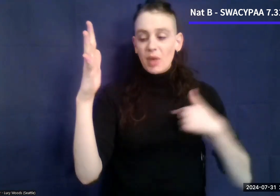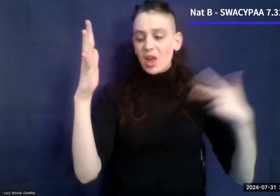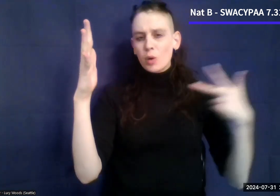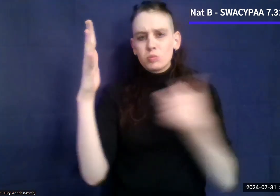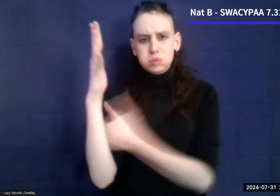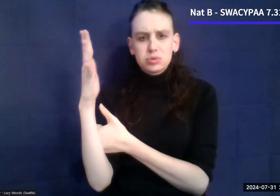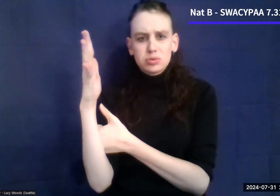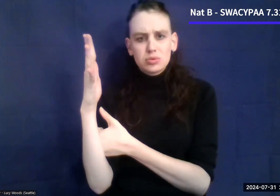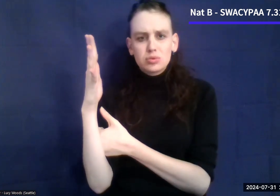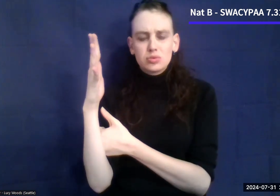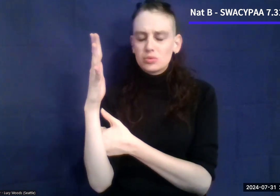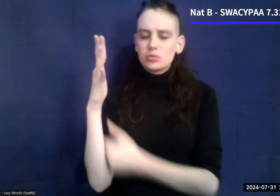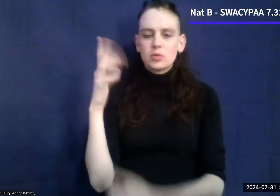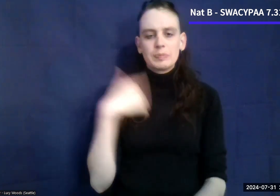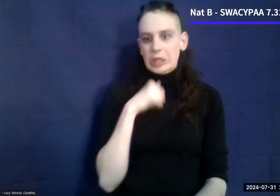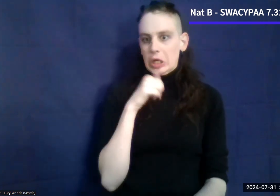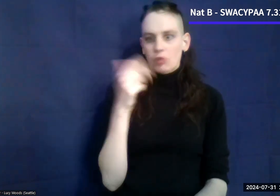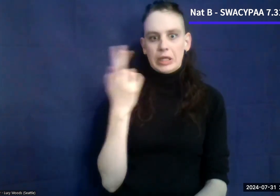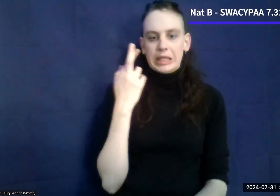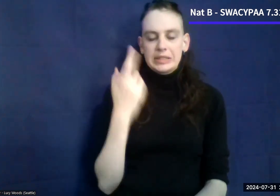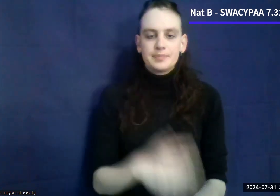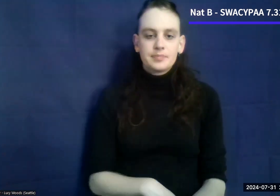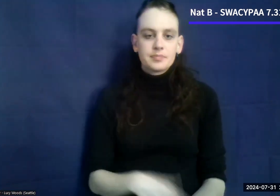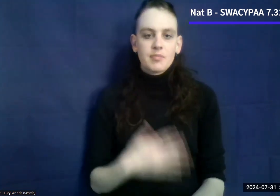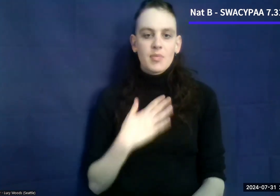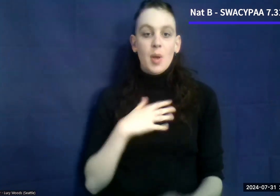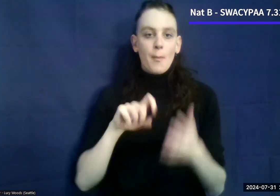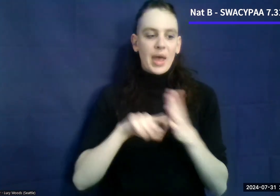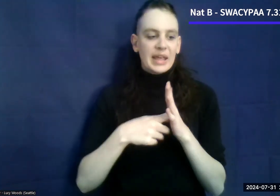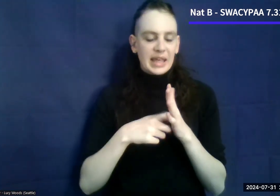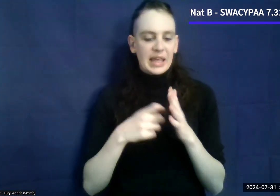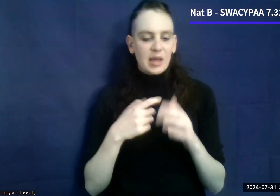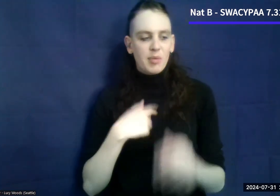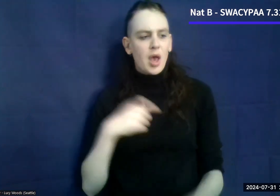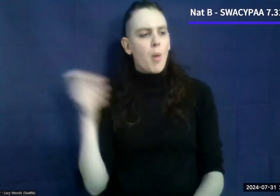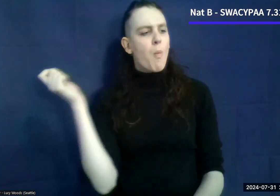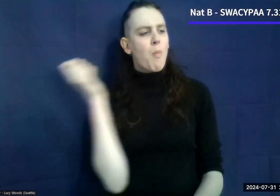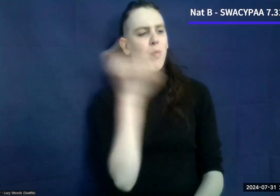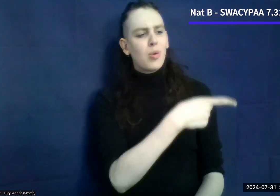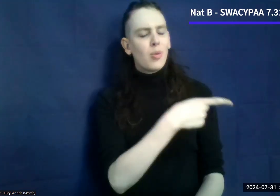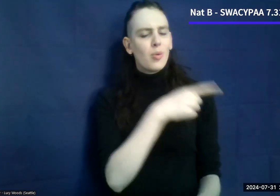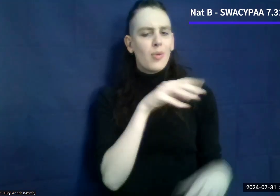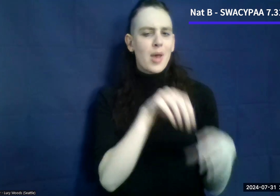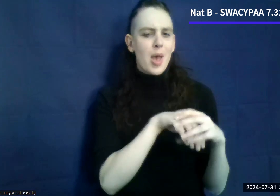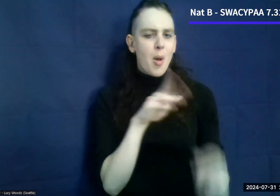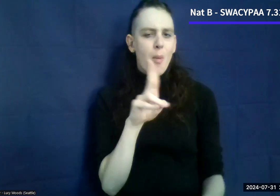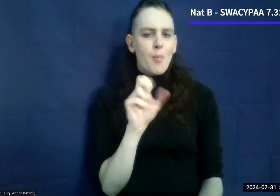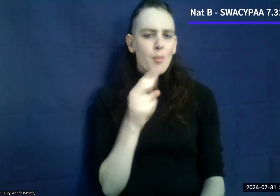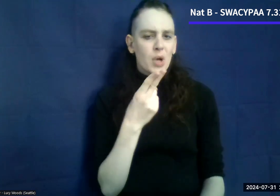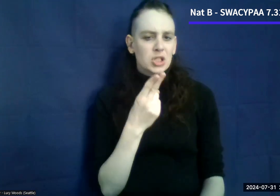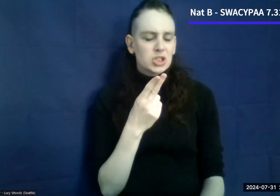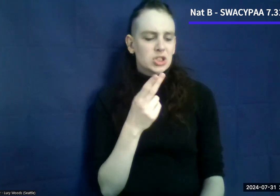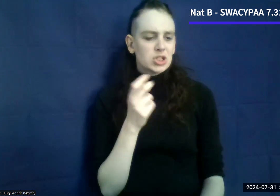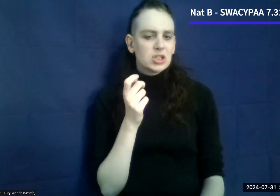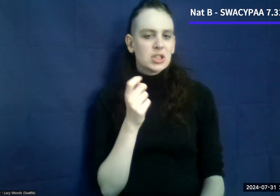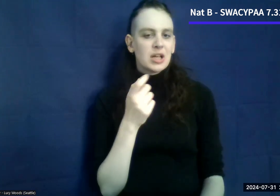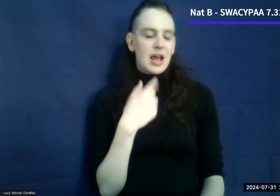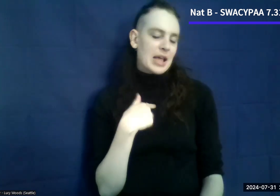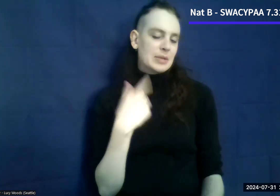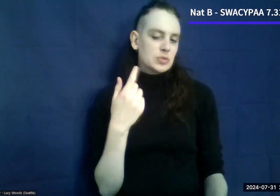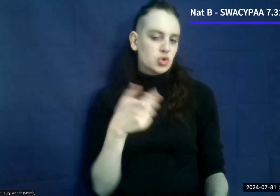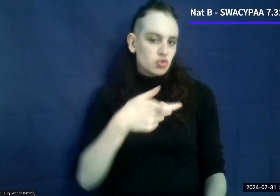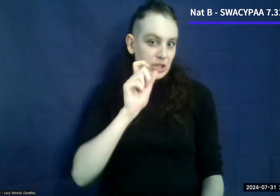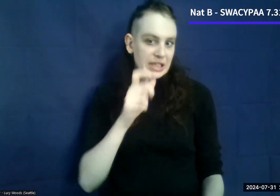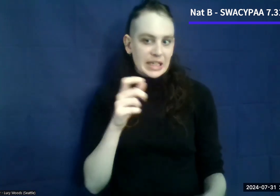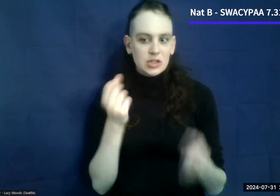time. And then threw my keys into a bush because I was like, they can't prove I was drinking and driving if my keys are